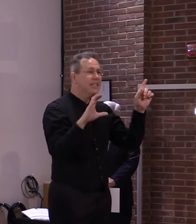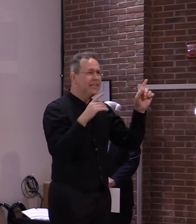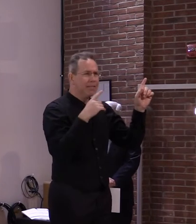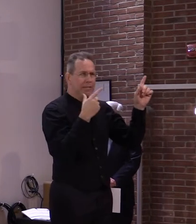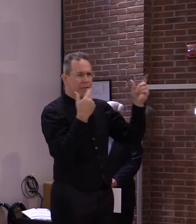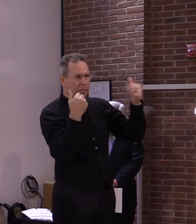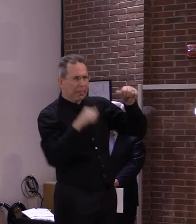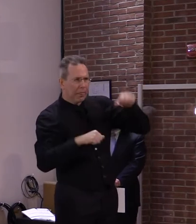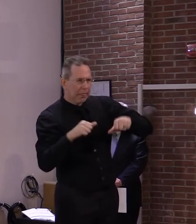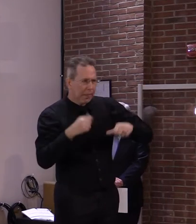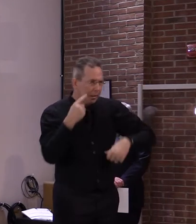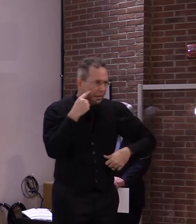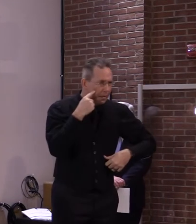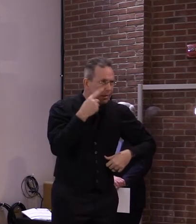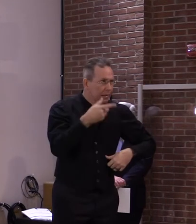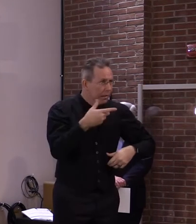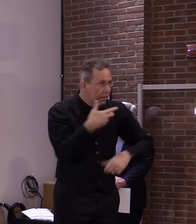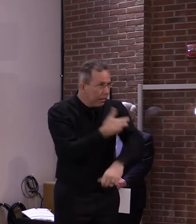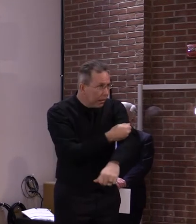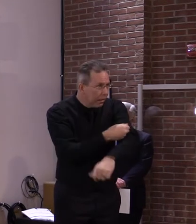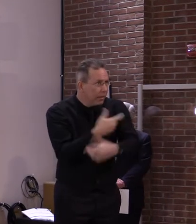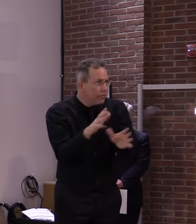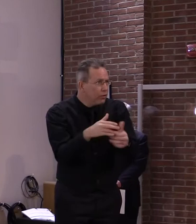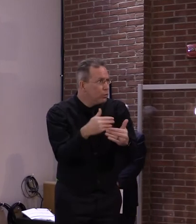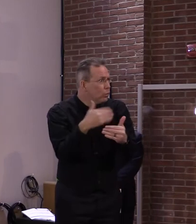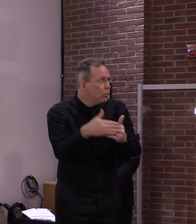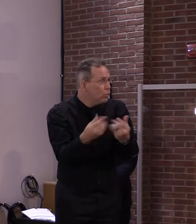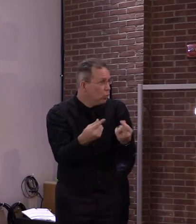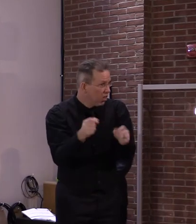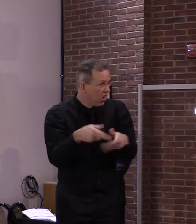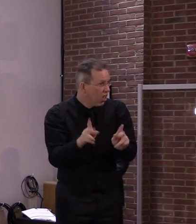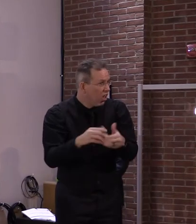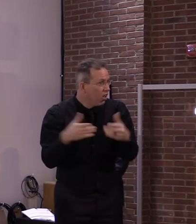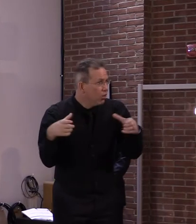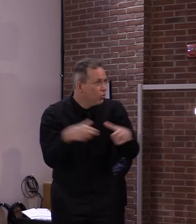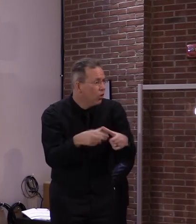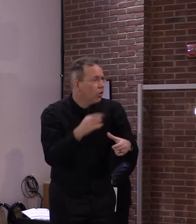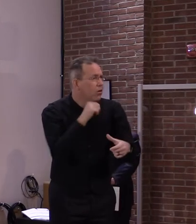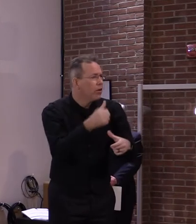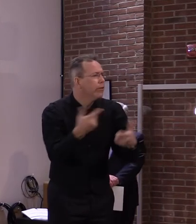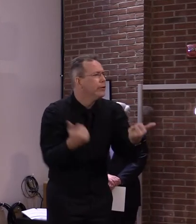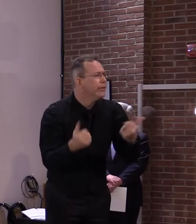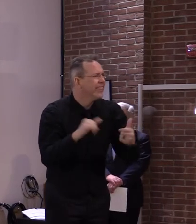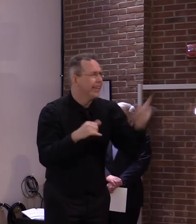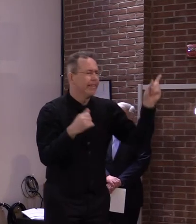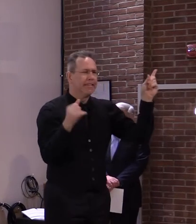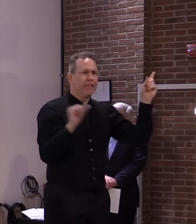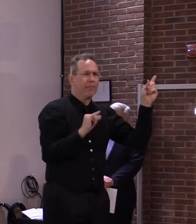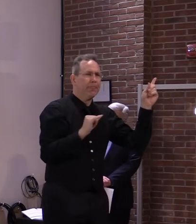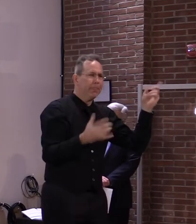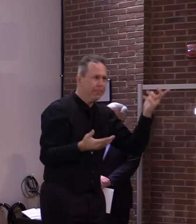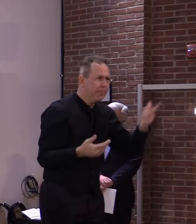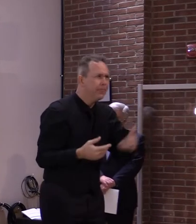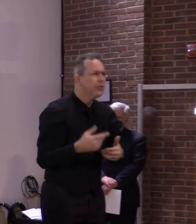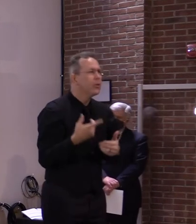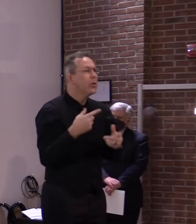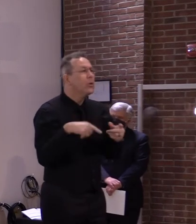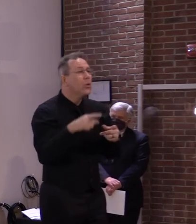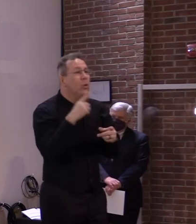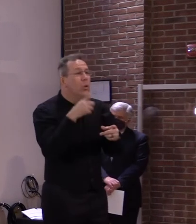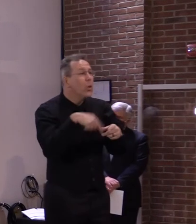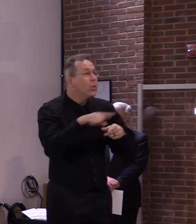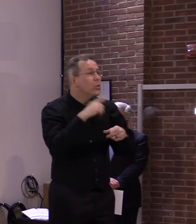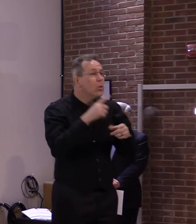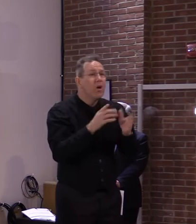of that has loosened up restrictions in terms of saying that you can travel and not have to quarantine when you come back